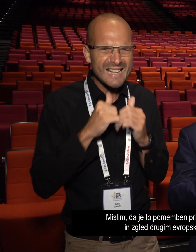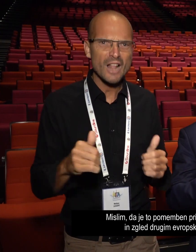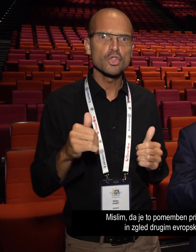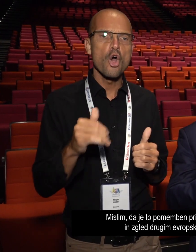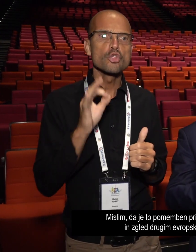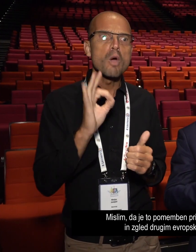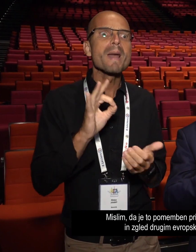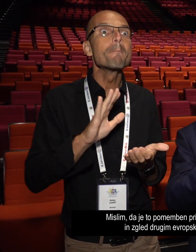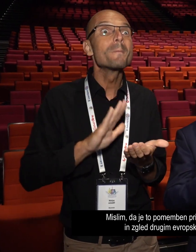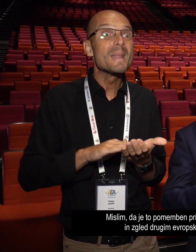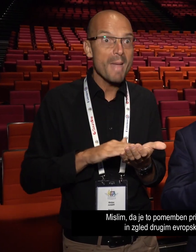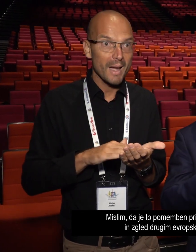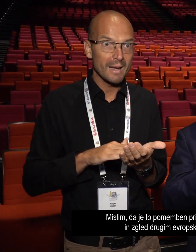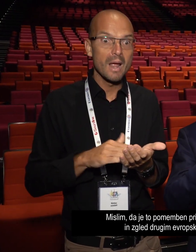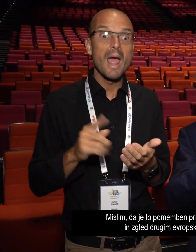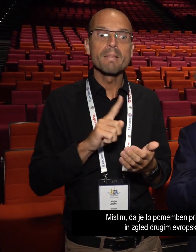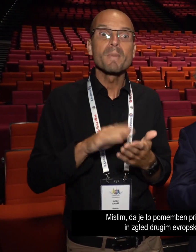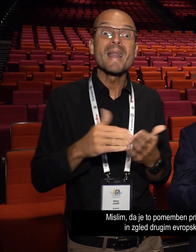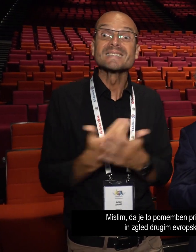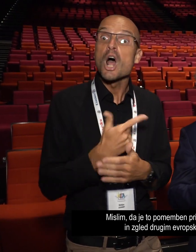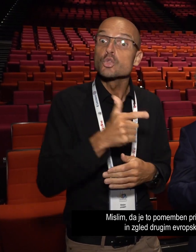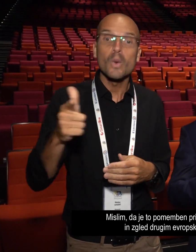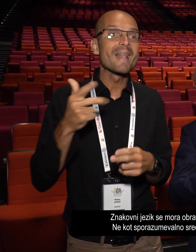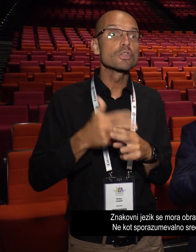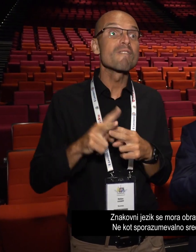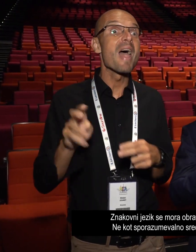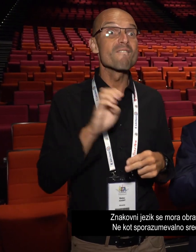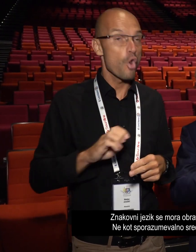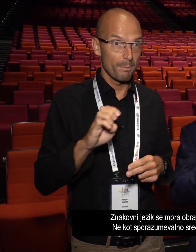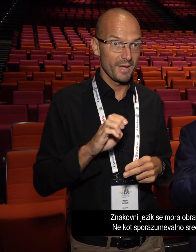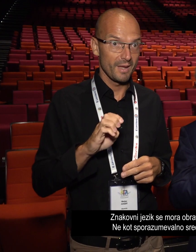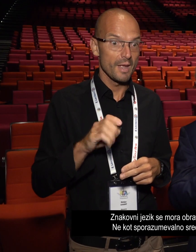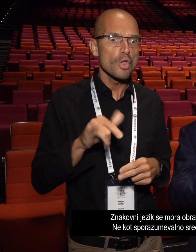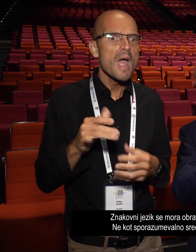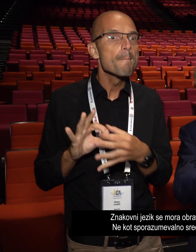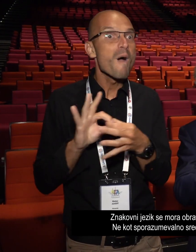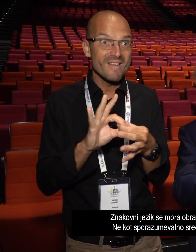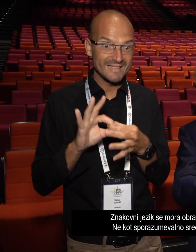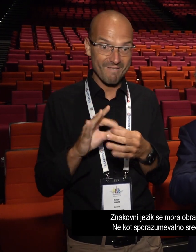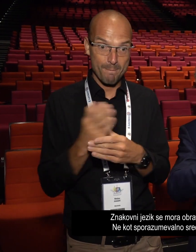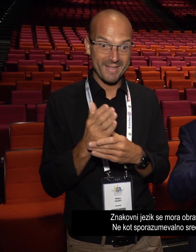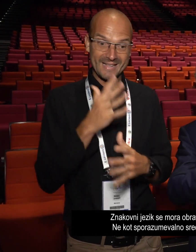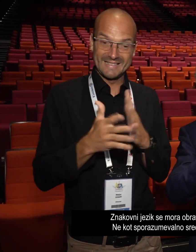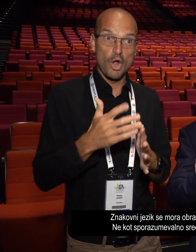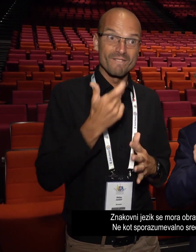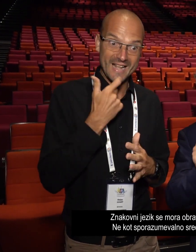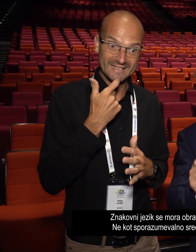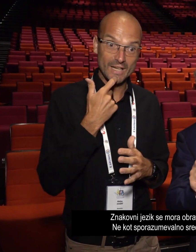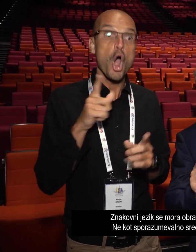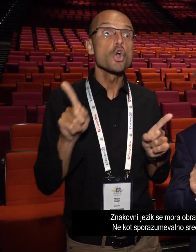example and precedent for other countries in Europe, because it actually makes the connection between sign language as a language,